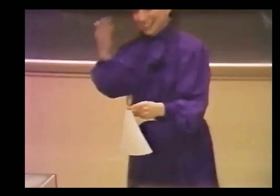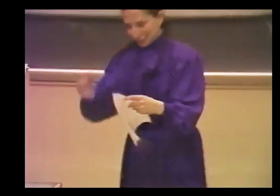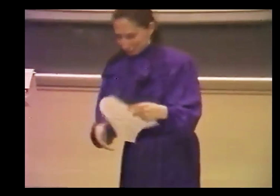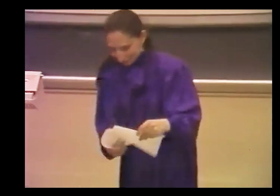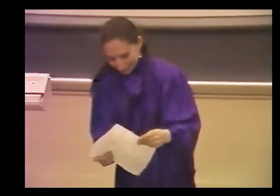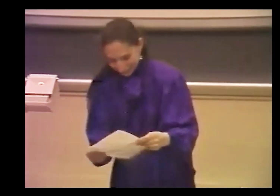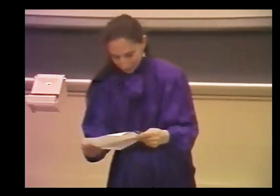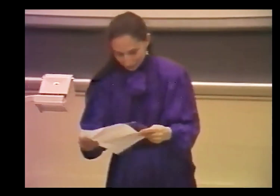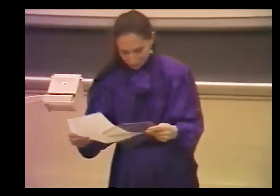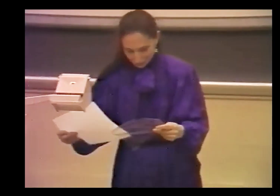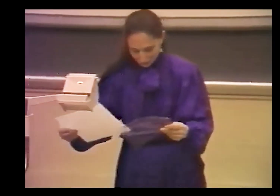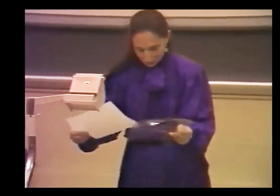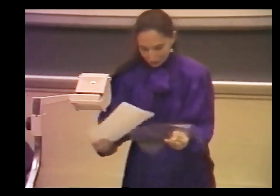Thank you. Okay.